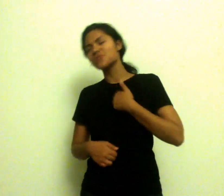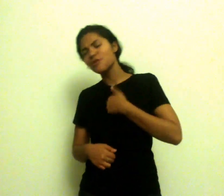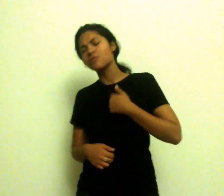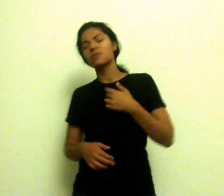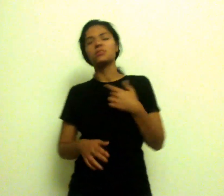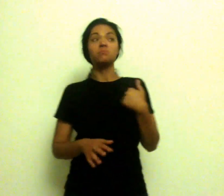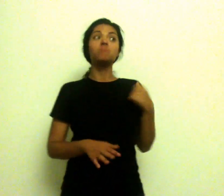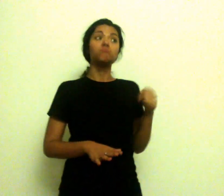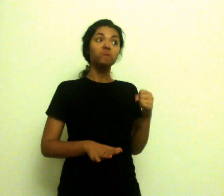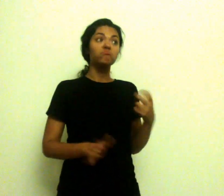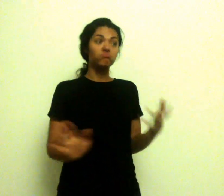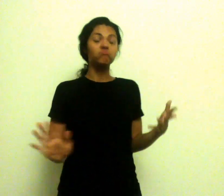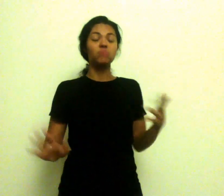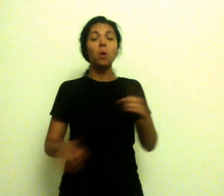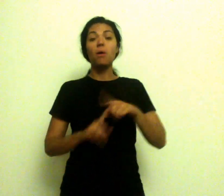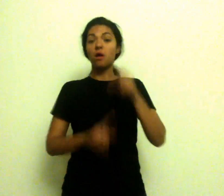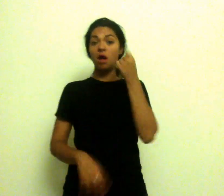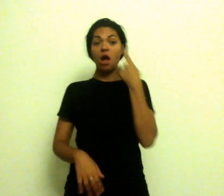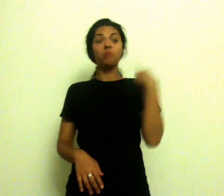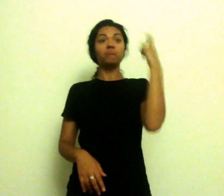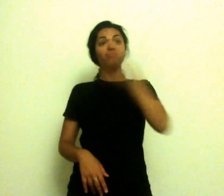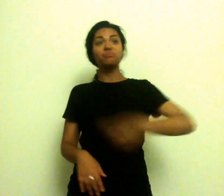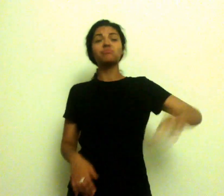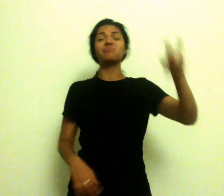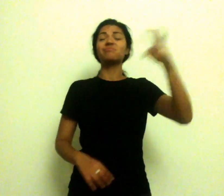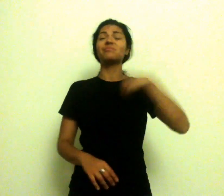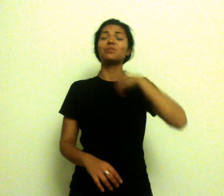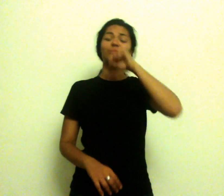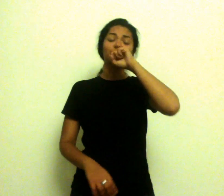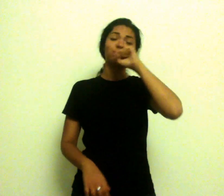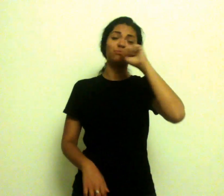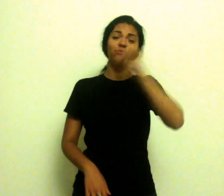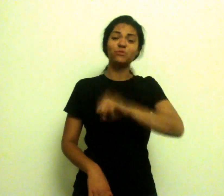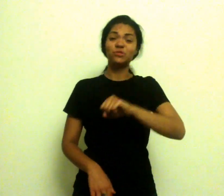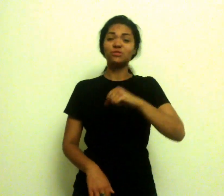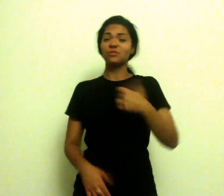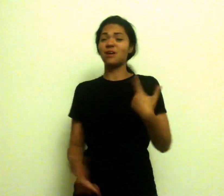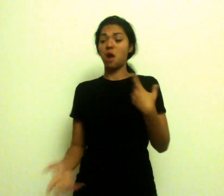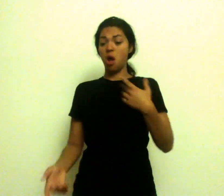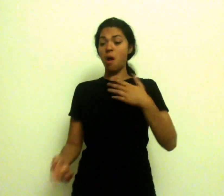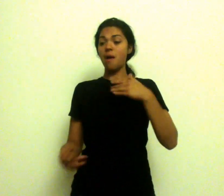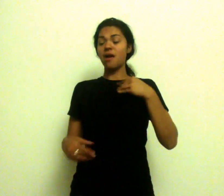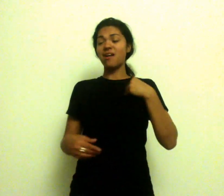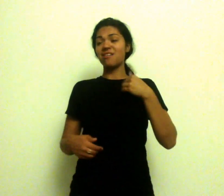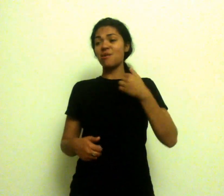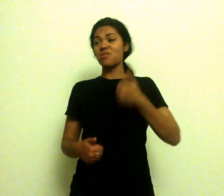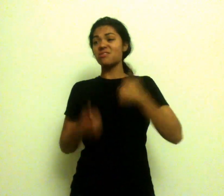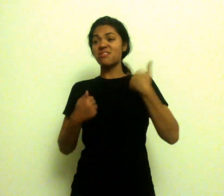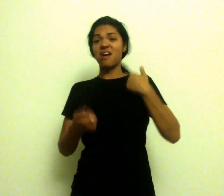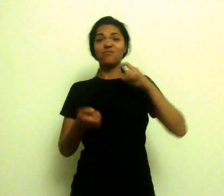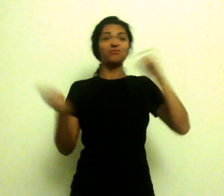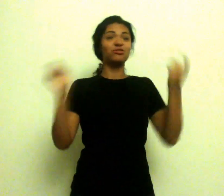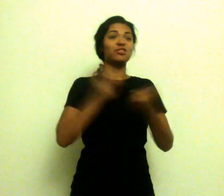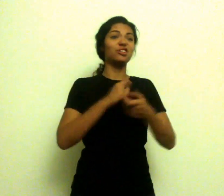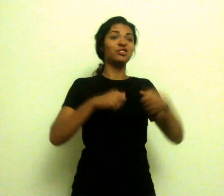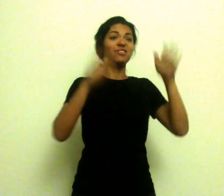for anything. I can get off in Amman or in Beirut or in Cairo or in Delhi or